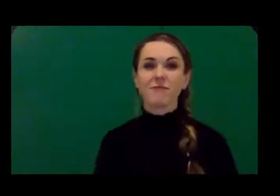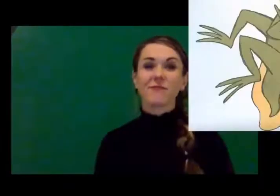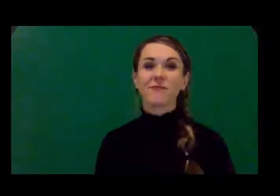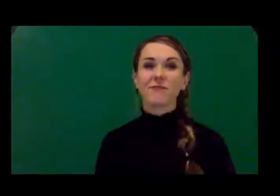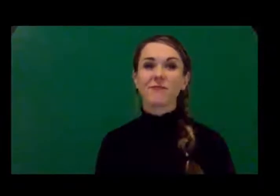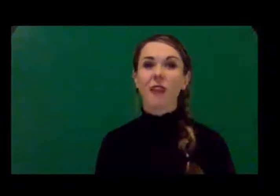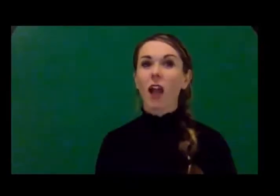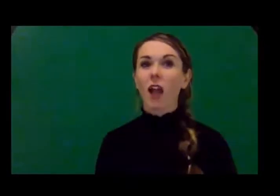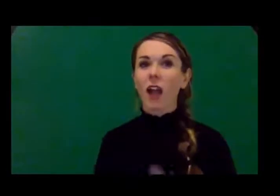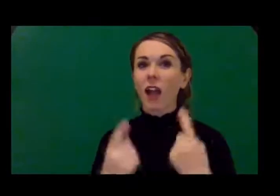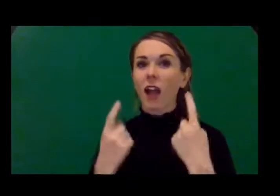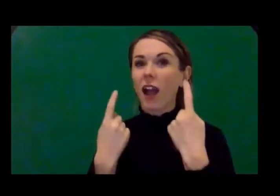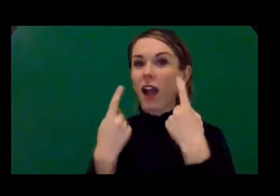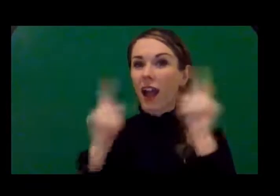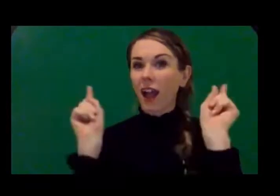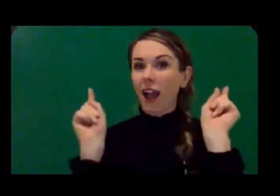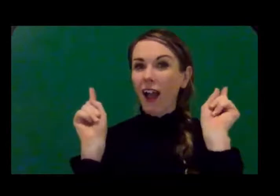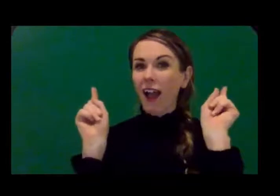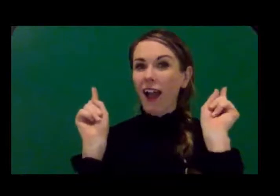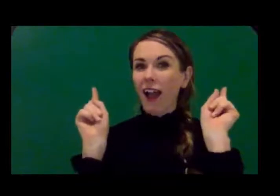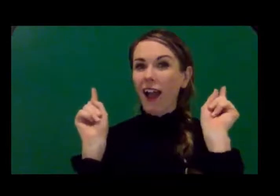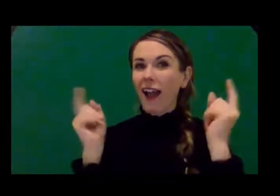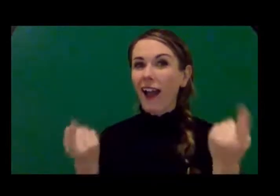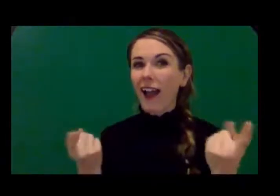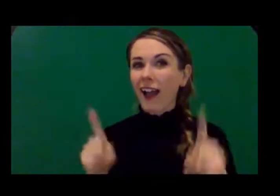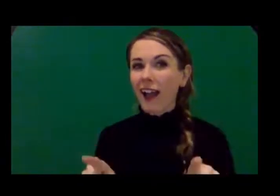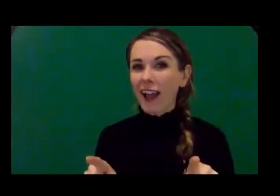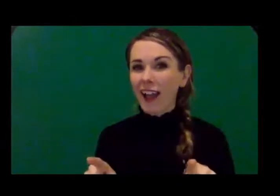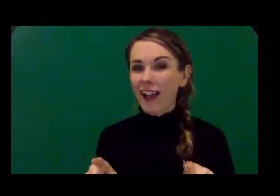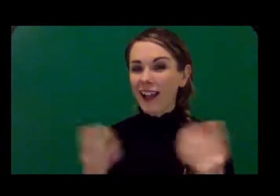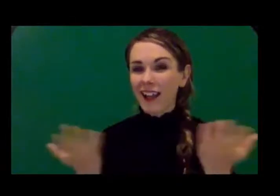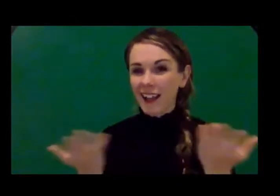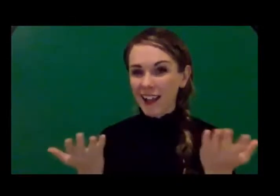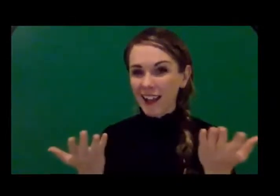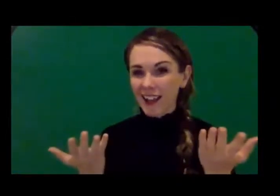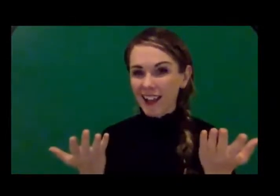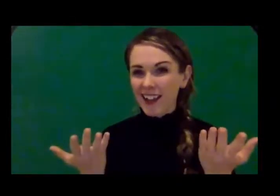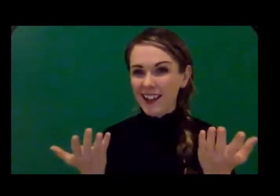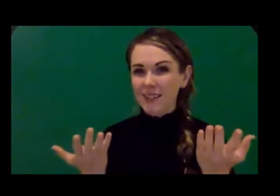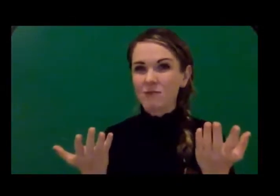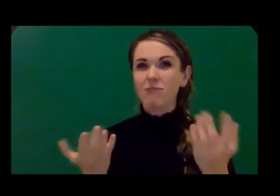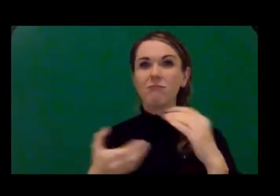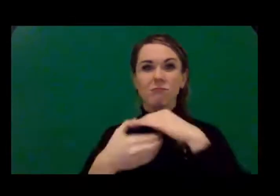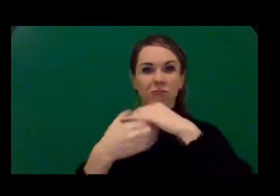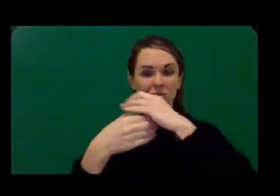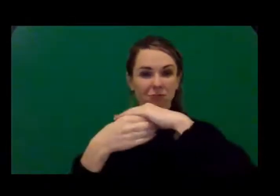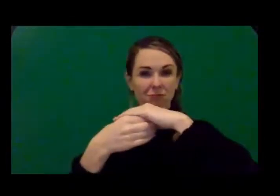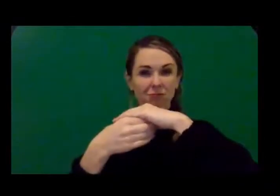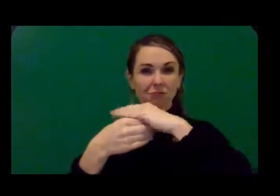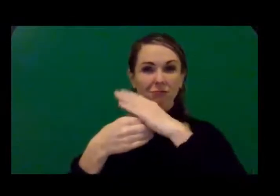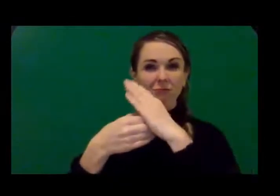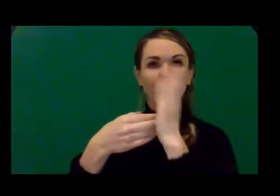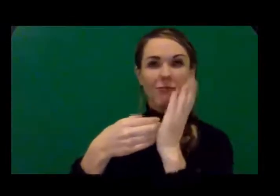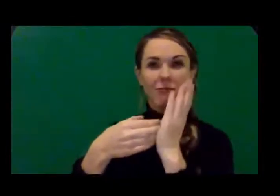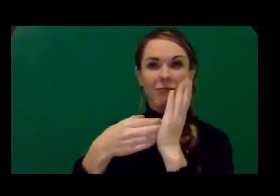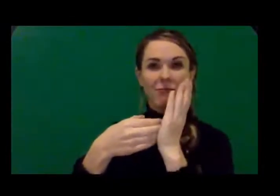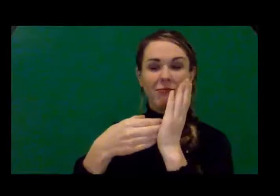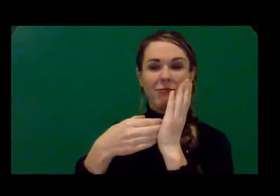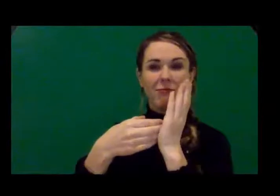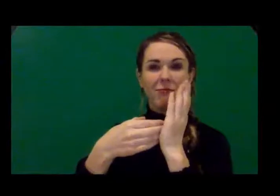Finally, what happened? The cocoon opened up and